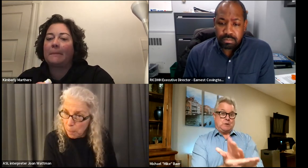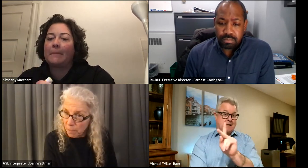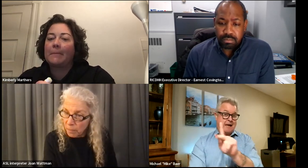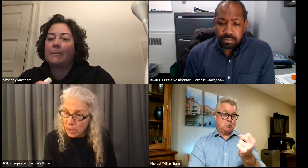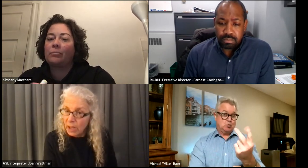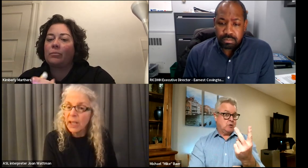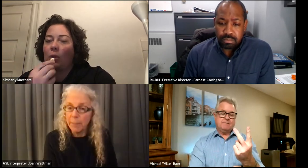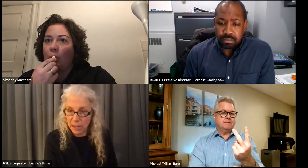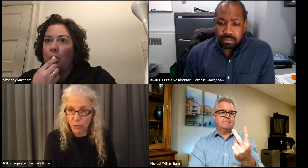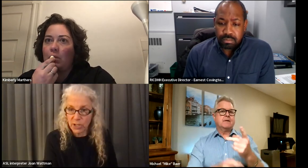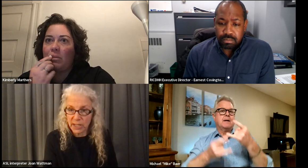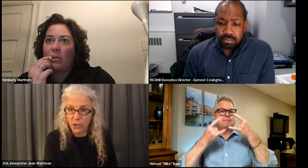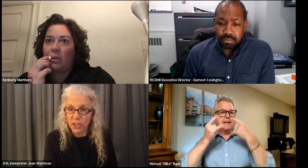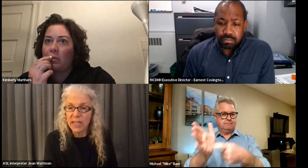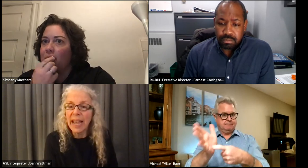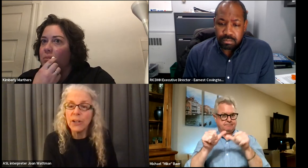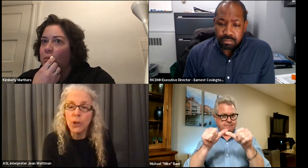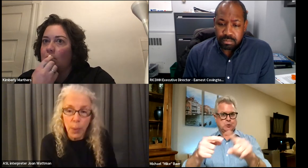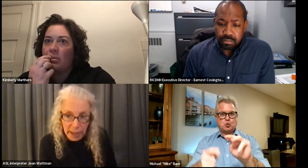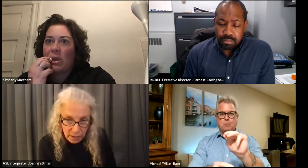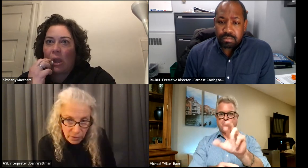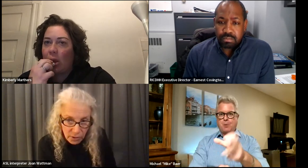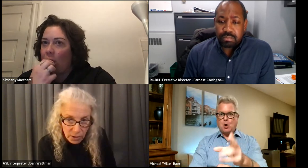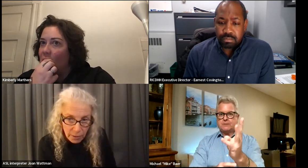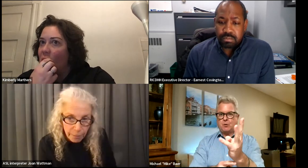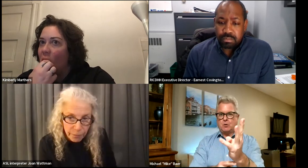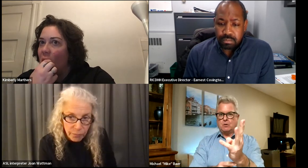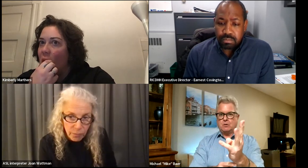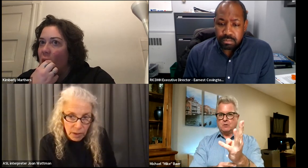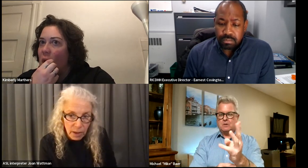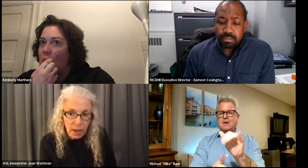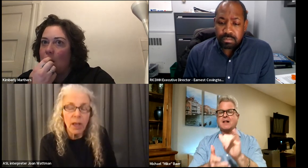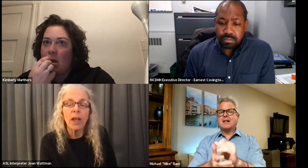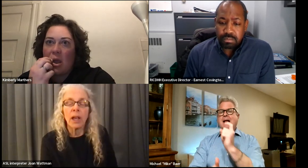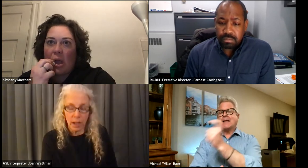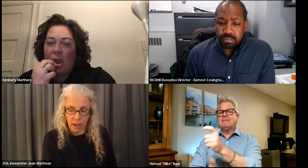businesses can make those decisions. The K-12